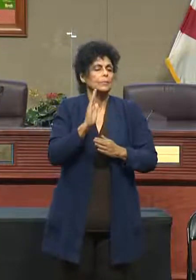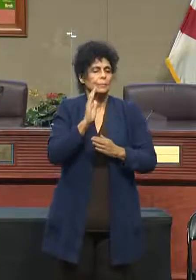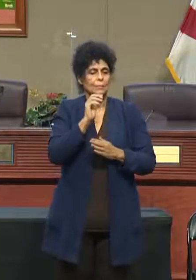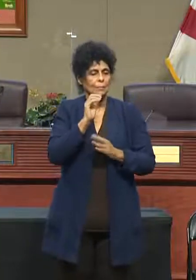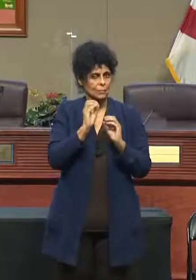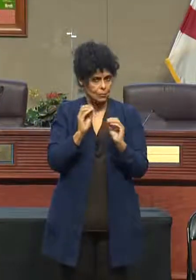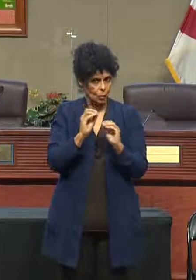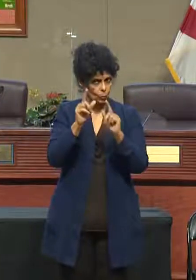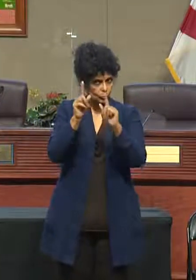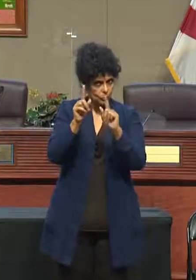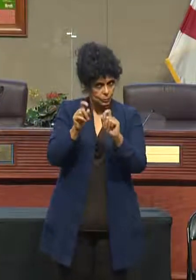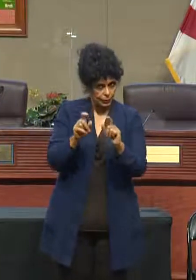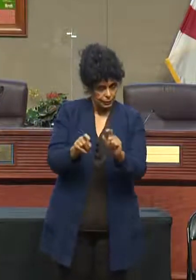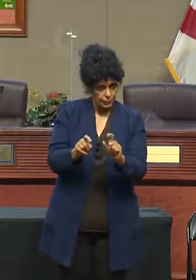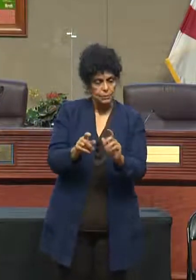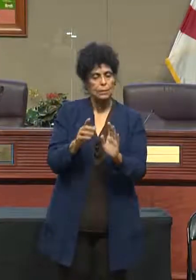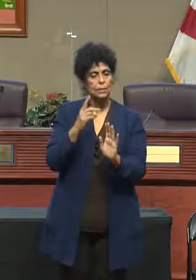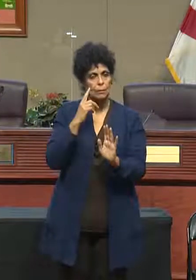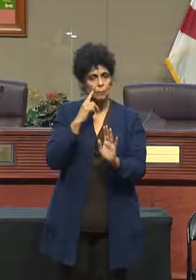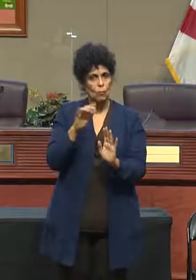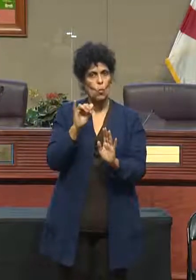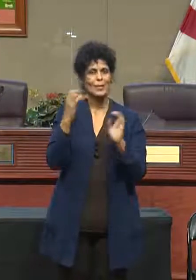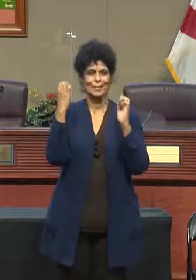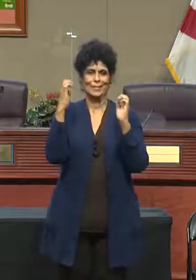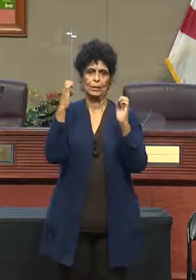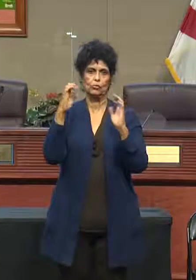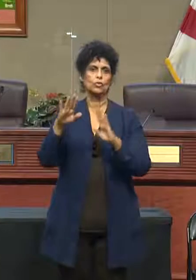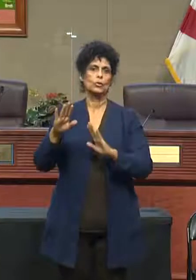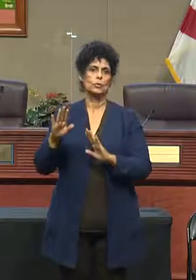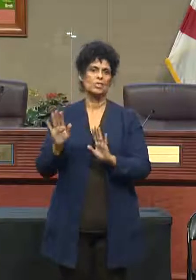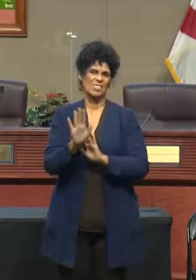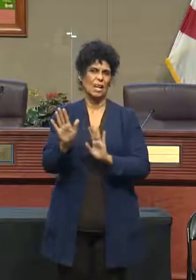testing on Easter Sunday.